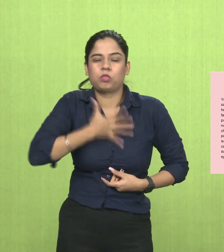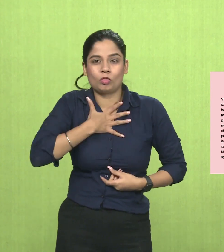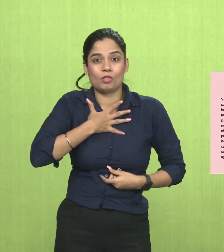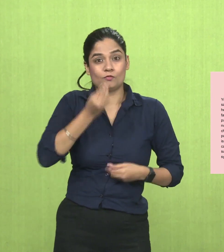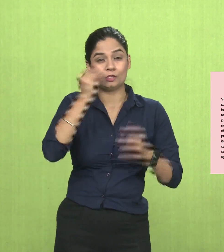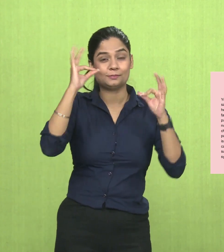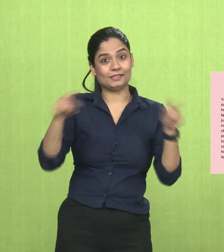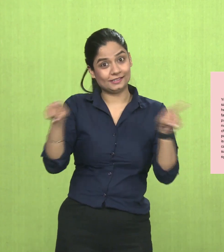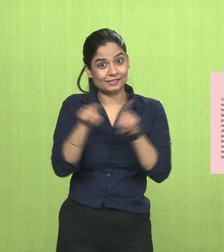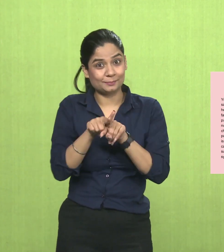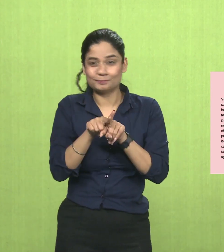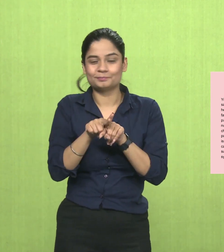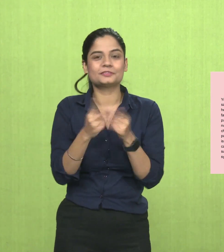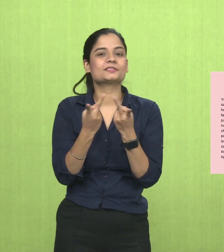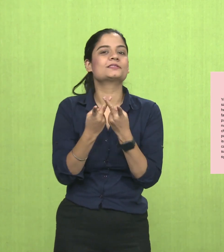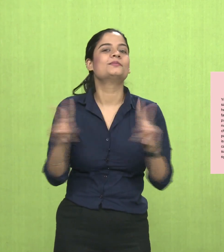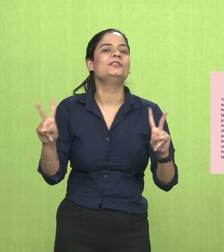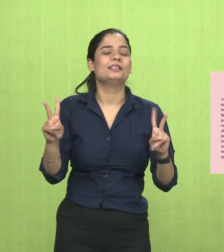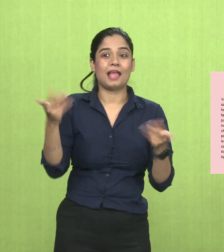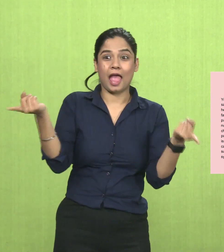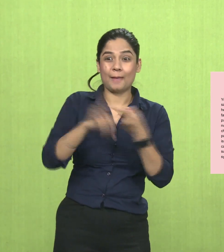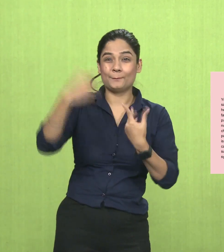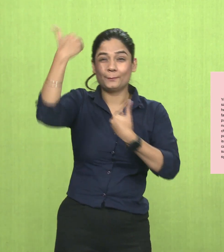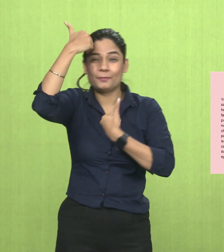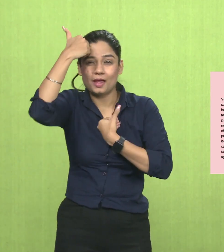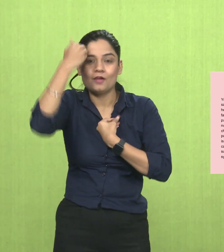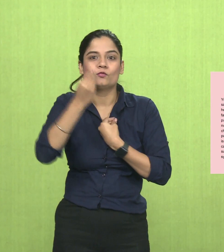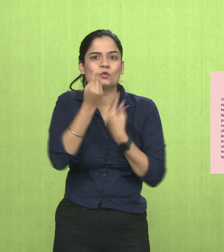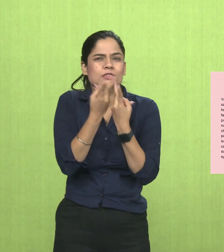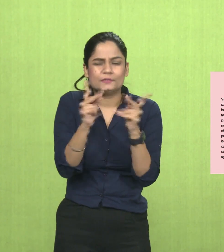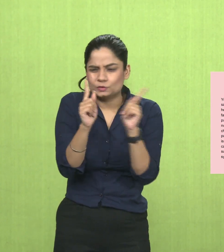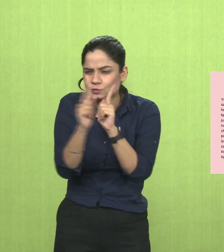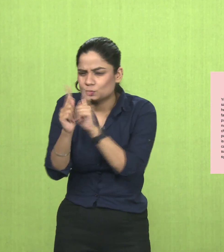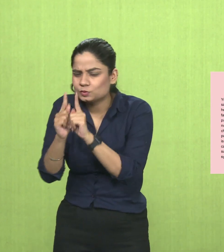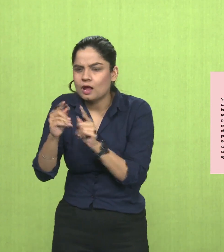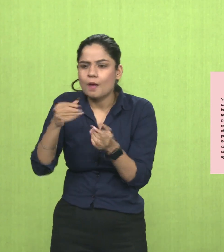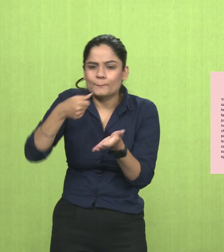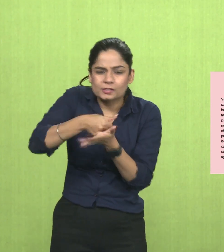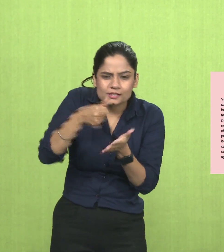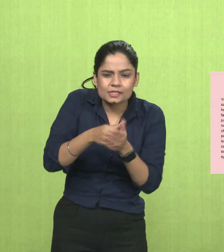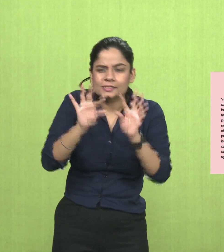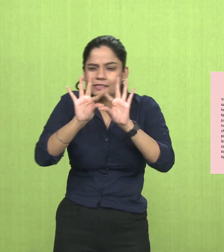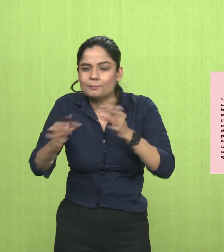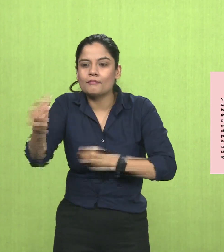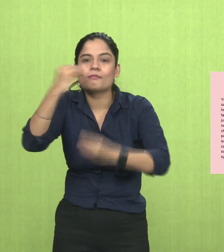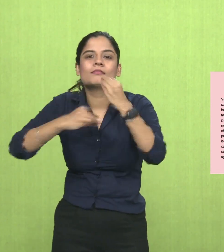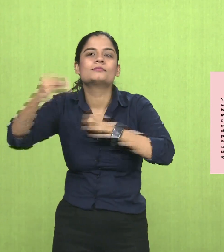sometimes we fall sick and certain parts of our body become malfunctioned. So we need a diet